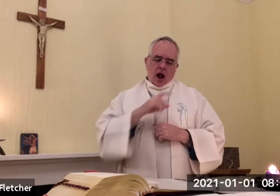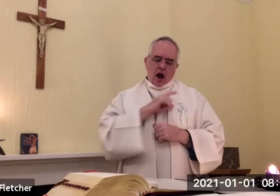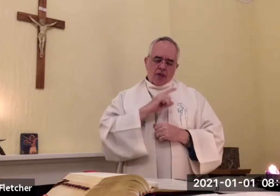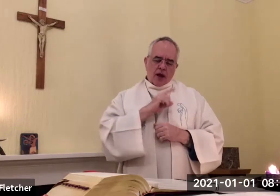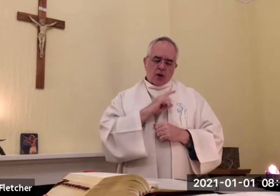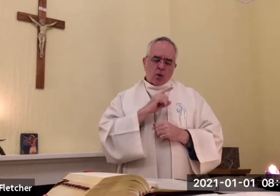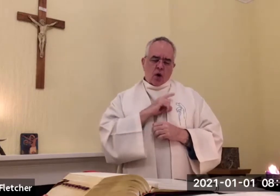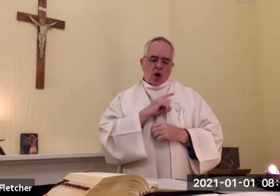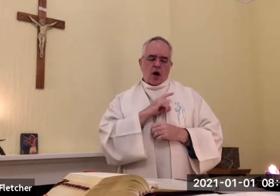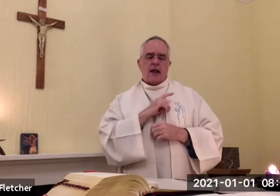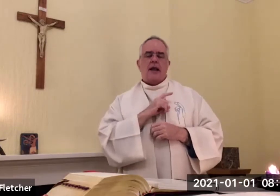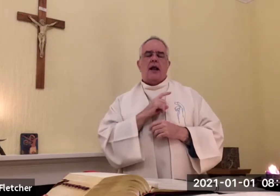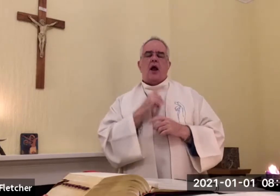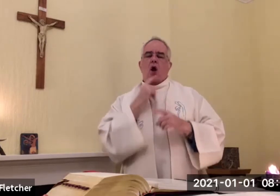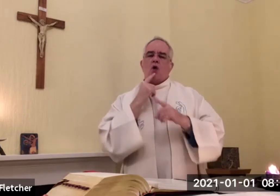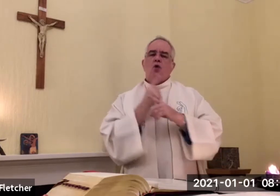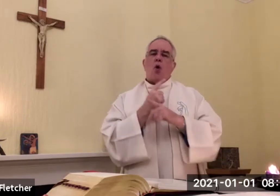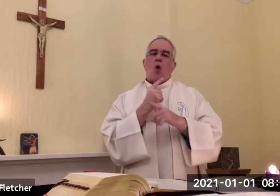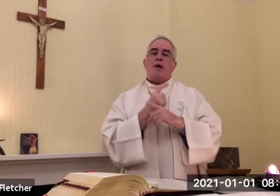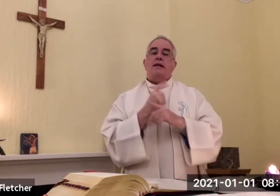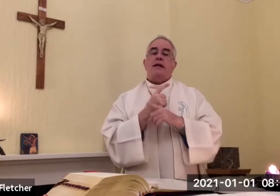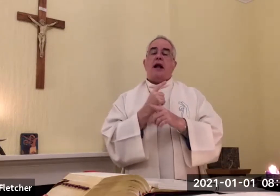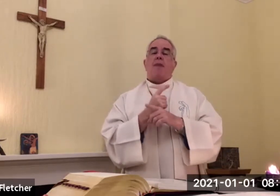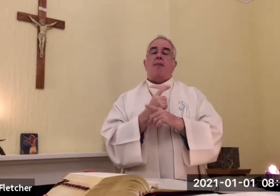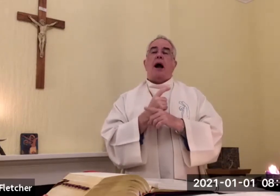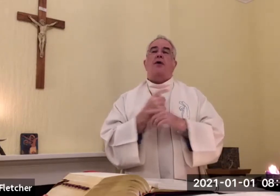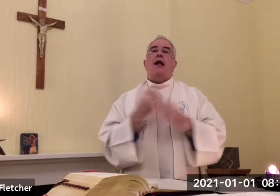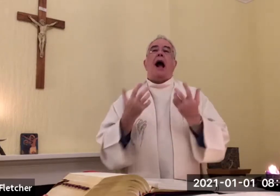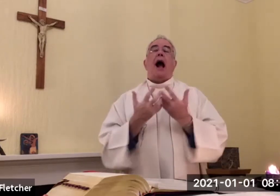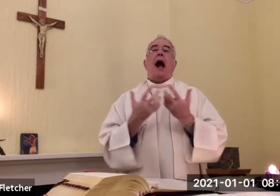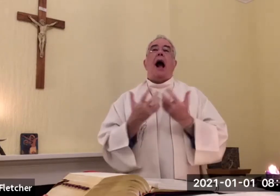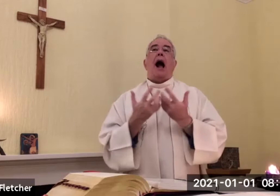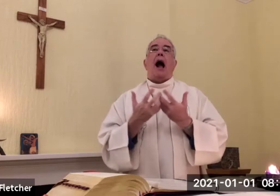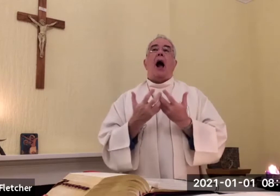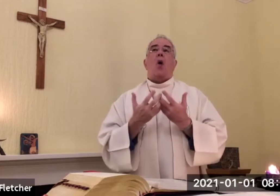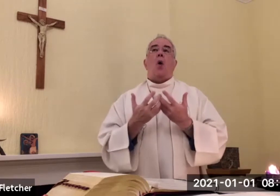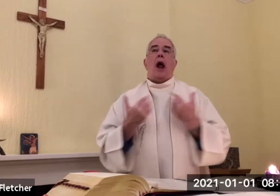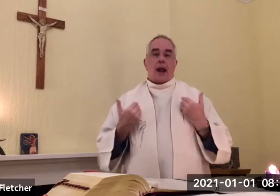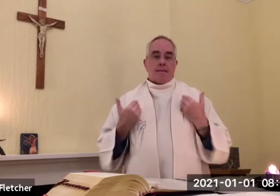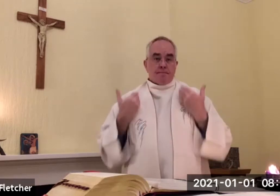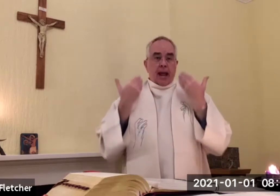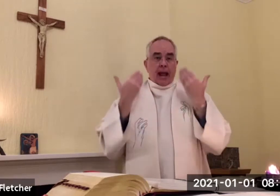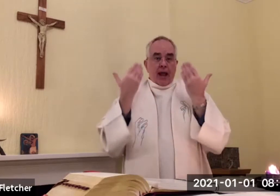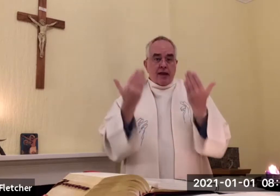And that's why I talk about how Mary